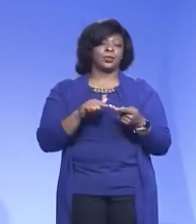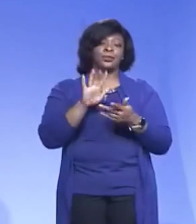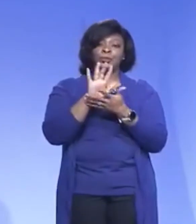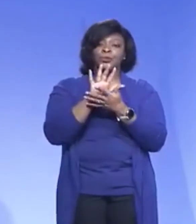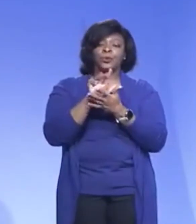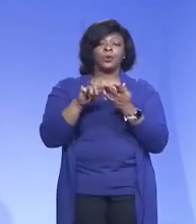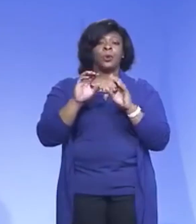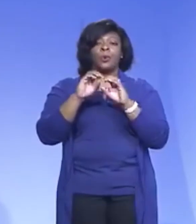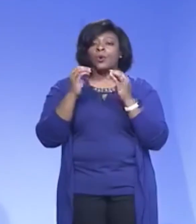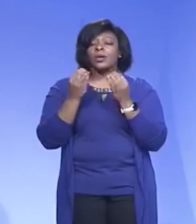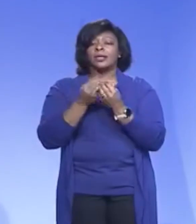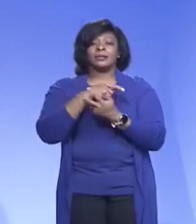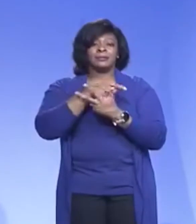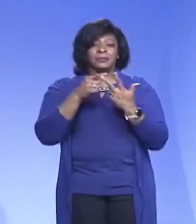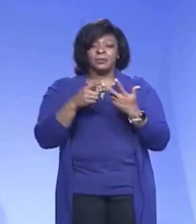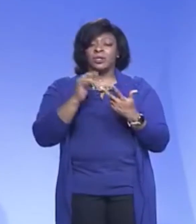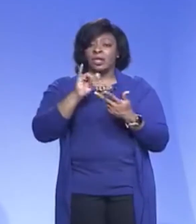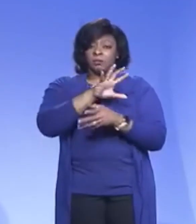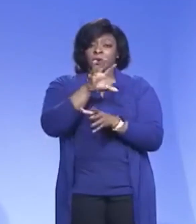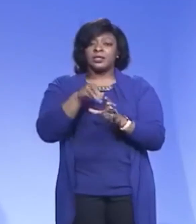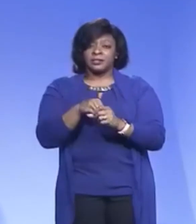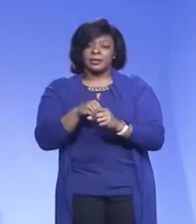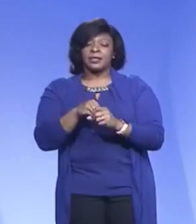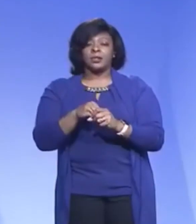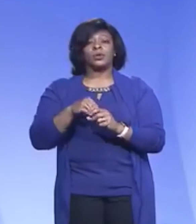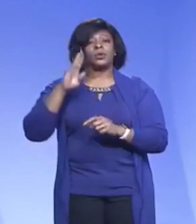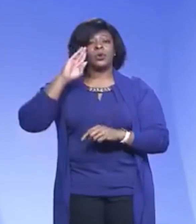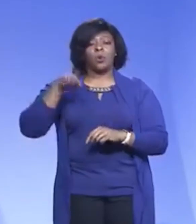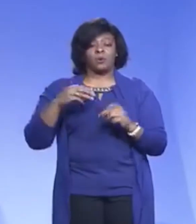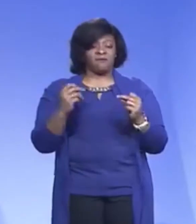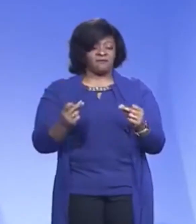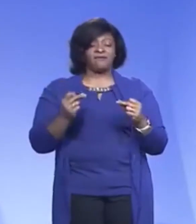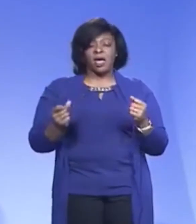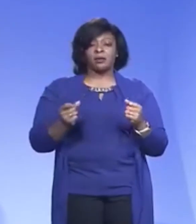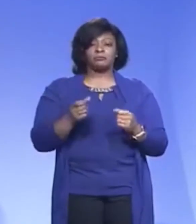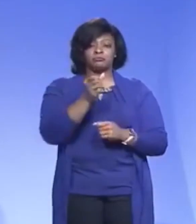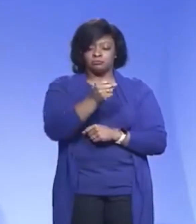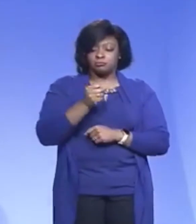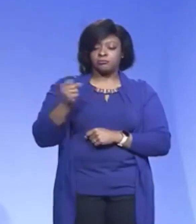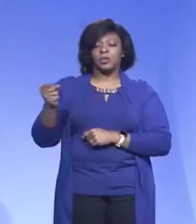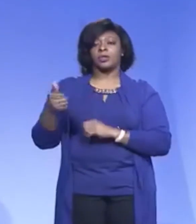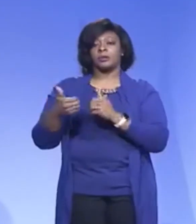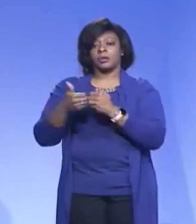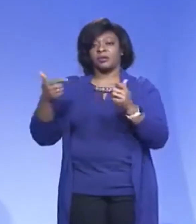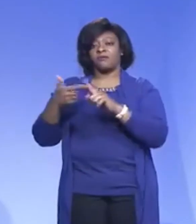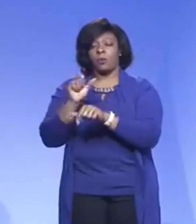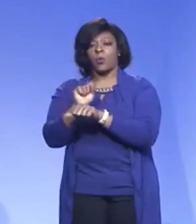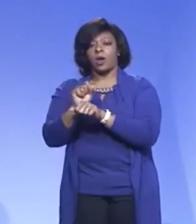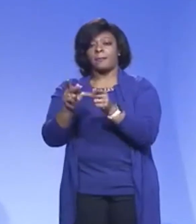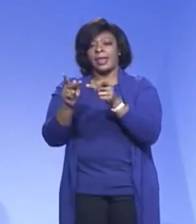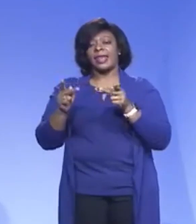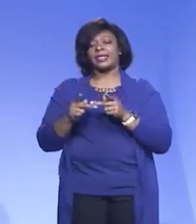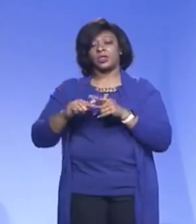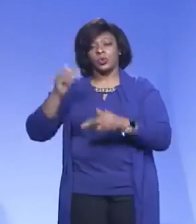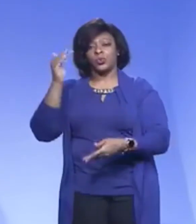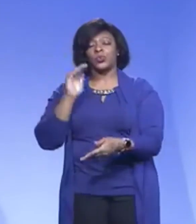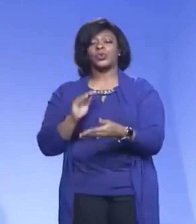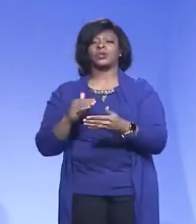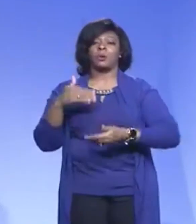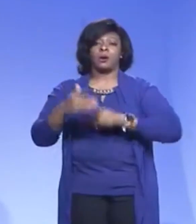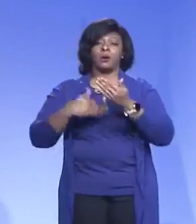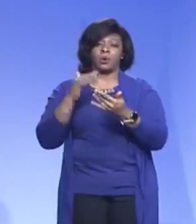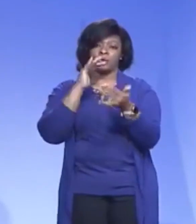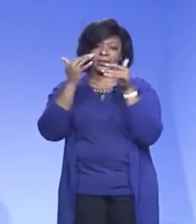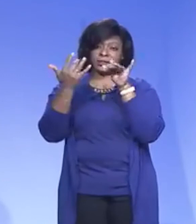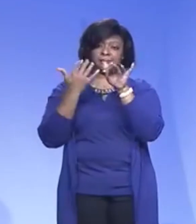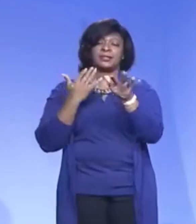or organization that's participating to know quickly who needs to be excluded from the workplace to reduce ongoing